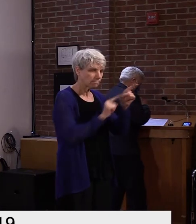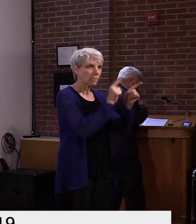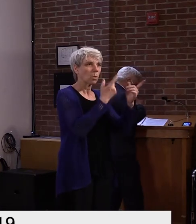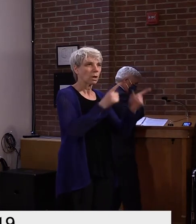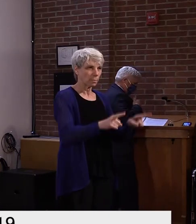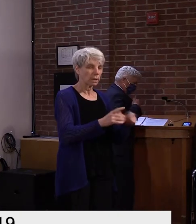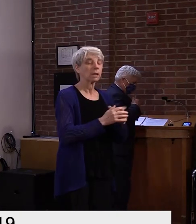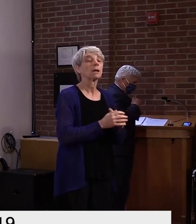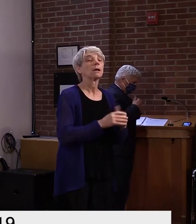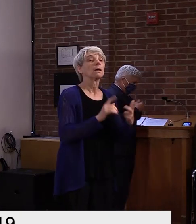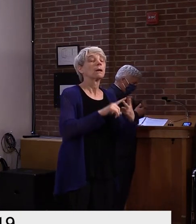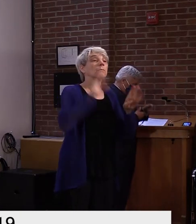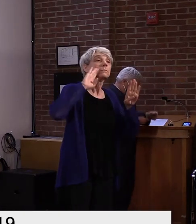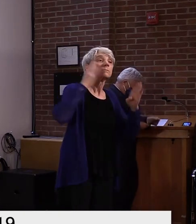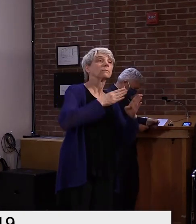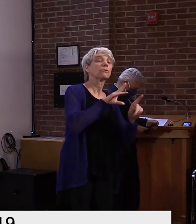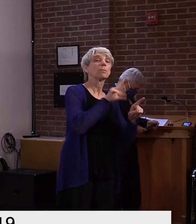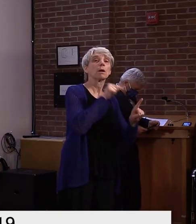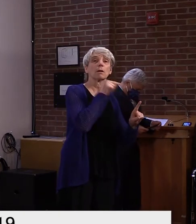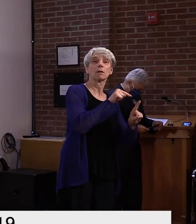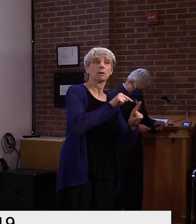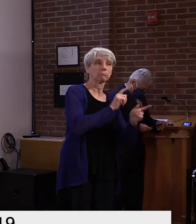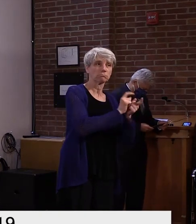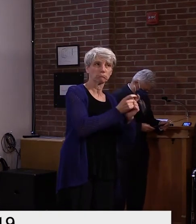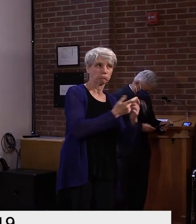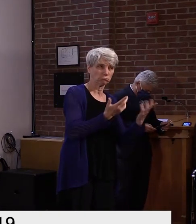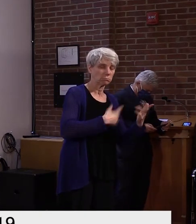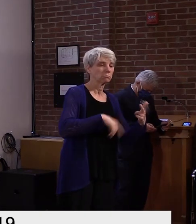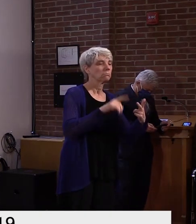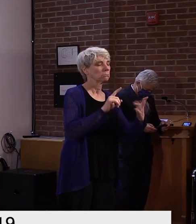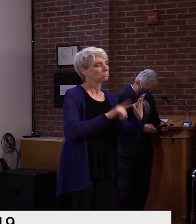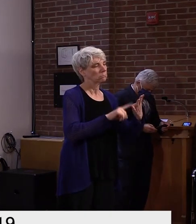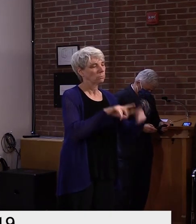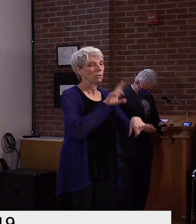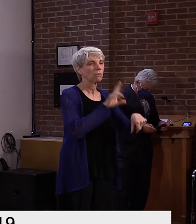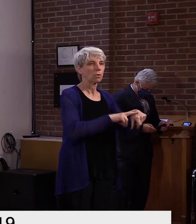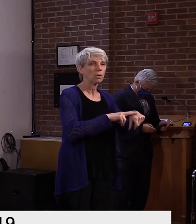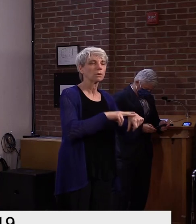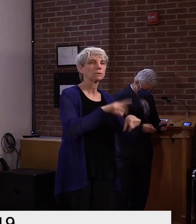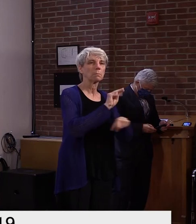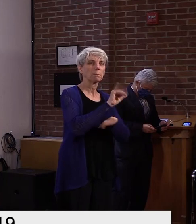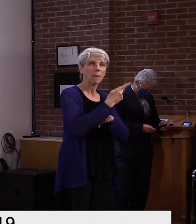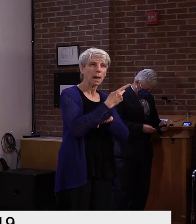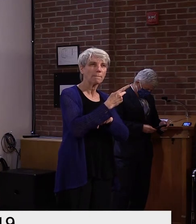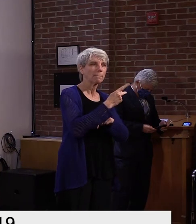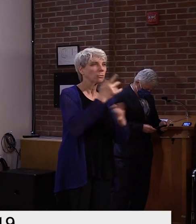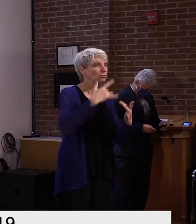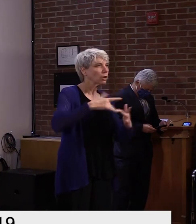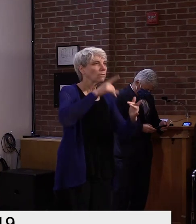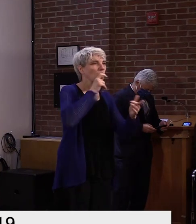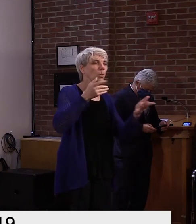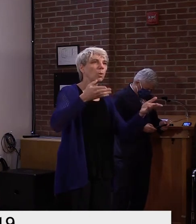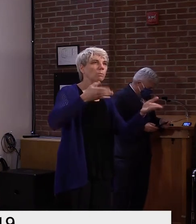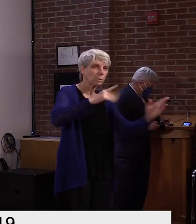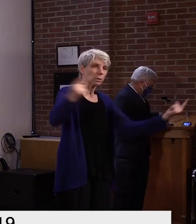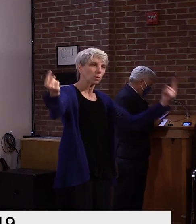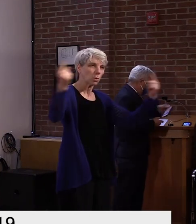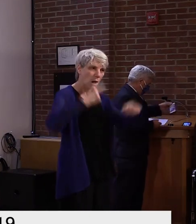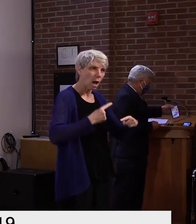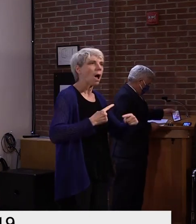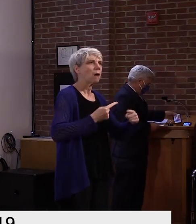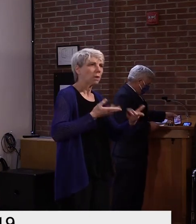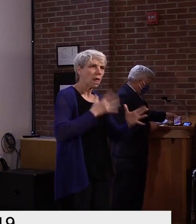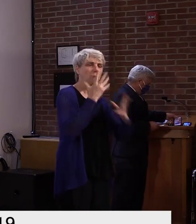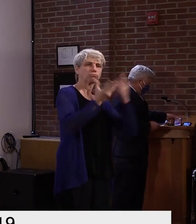updates on Vermont-specific items, and then, as always, update our travel map. Again, for those who are watching at home,